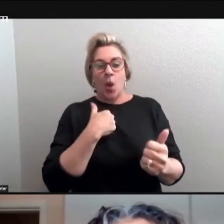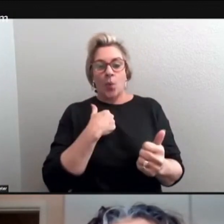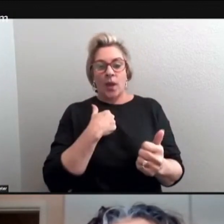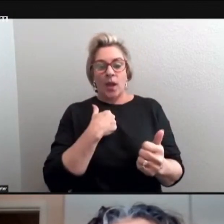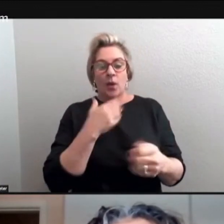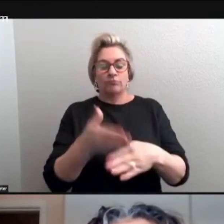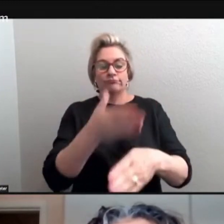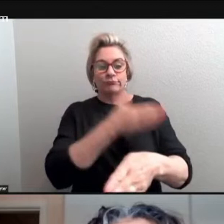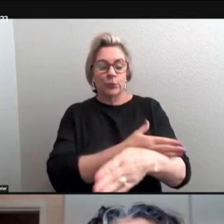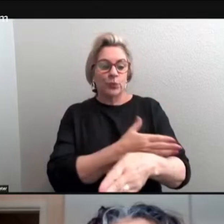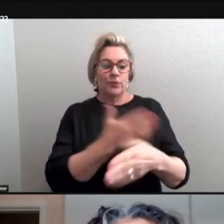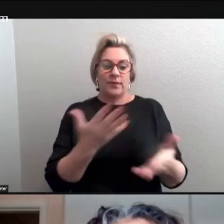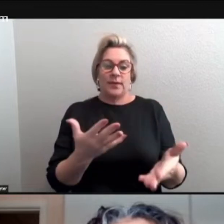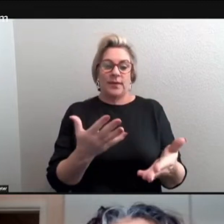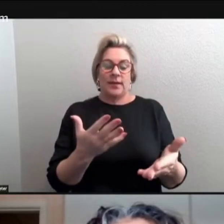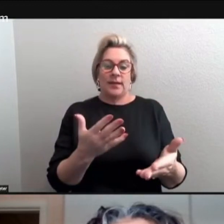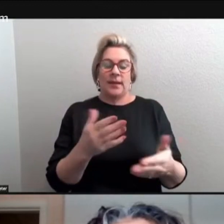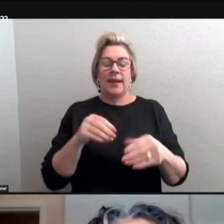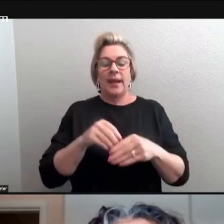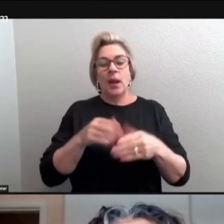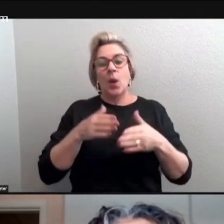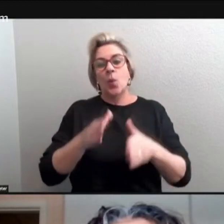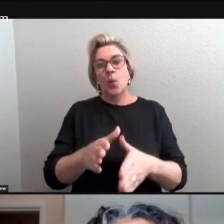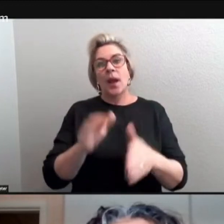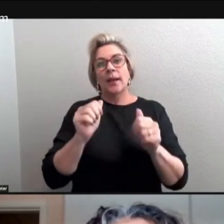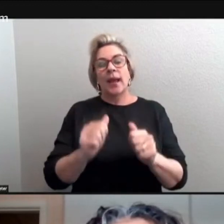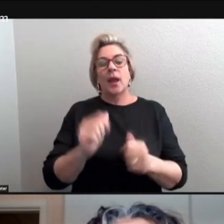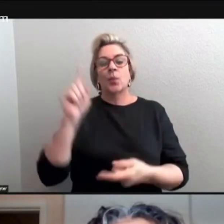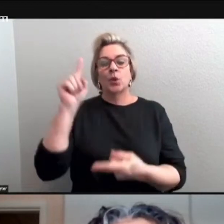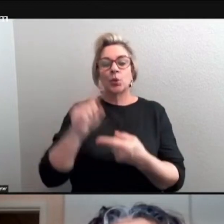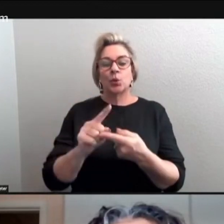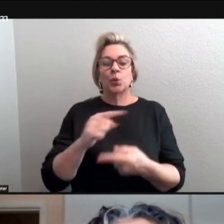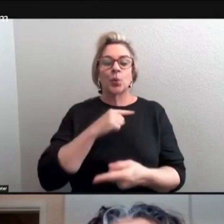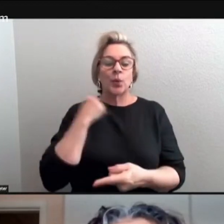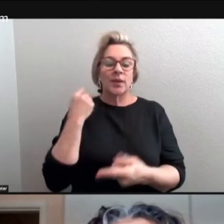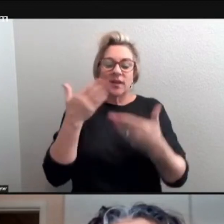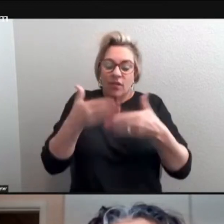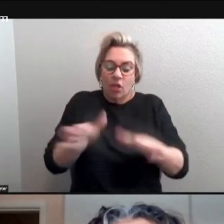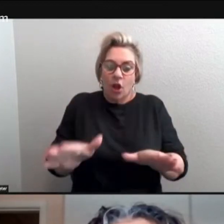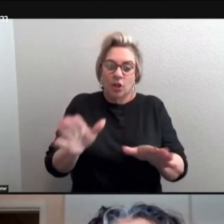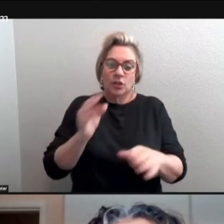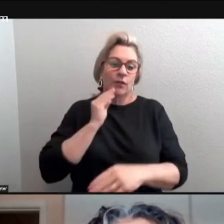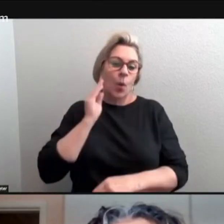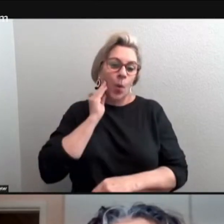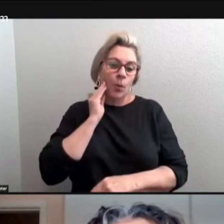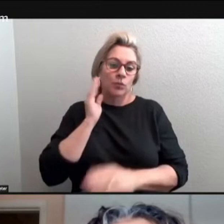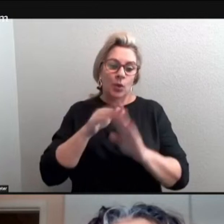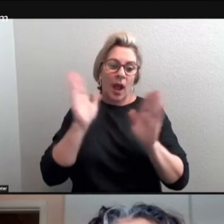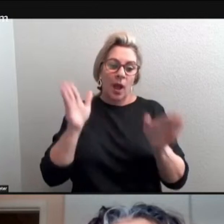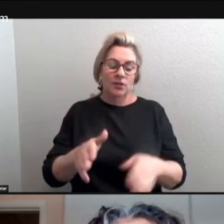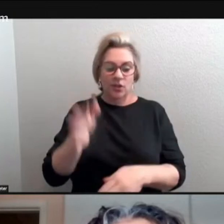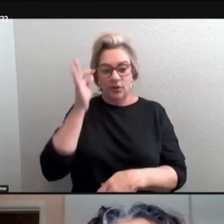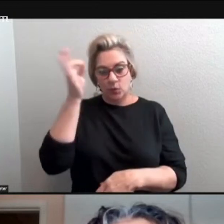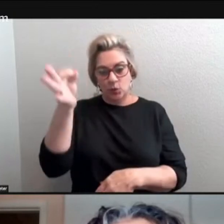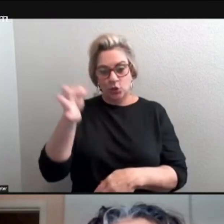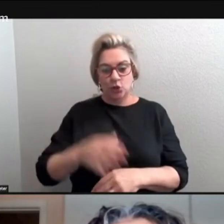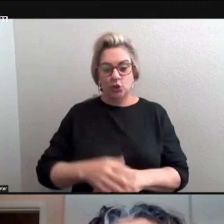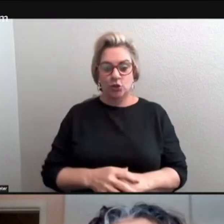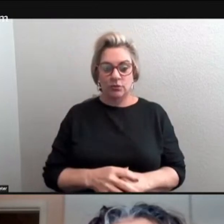also in a significant way can reduce the risk of loss of housing and homes in the future.